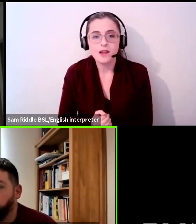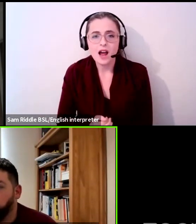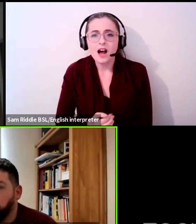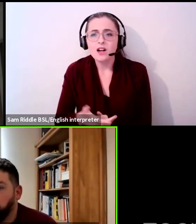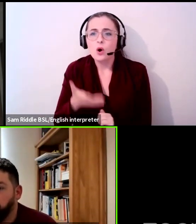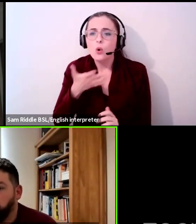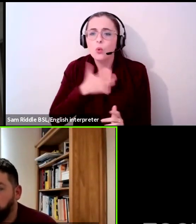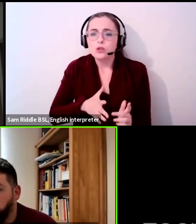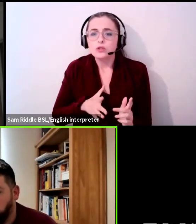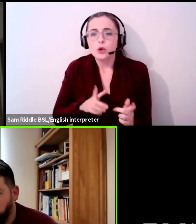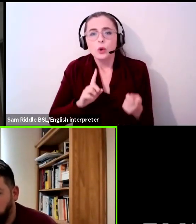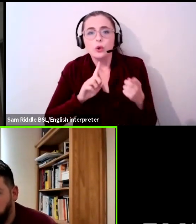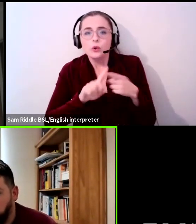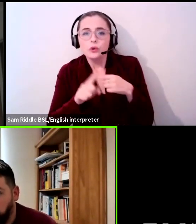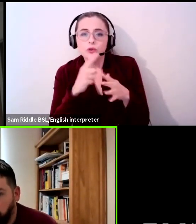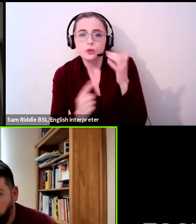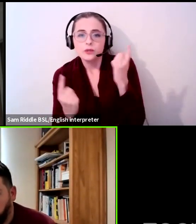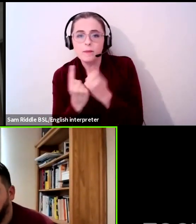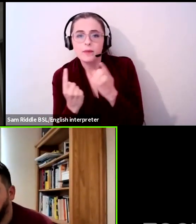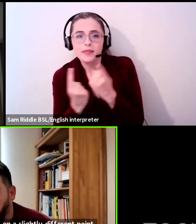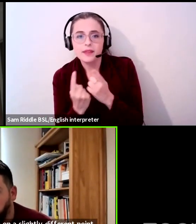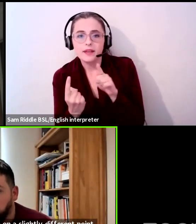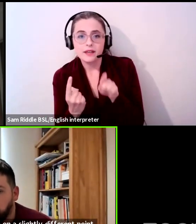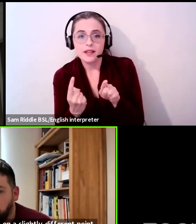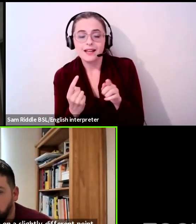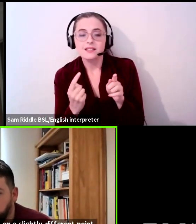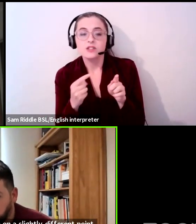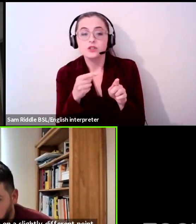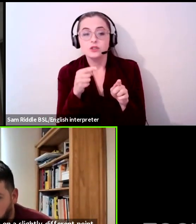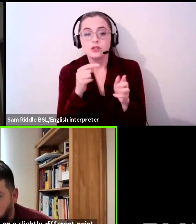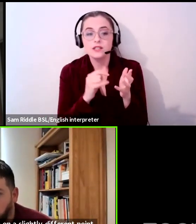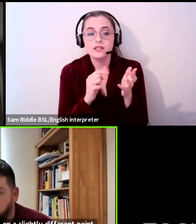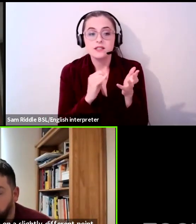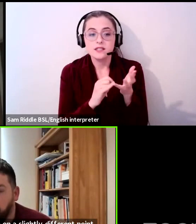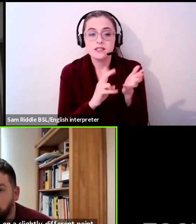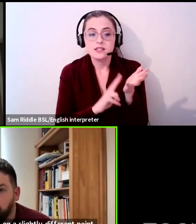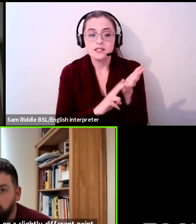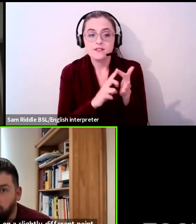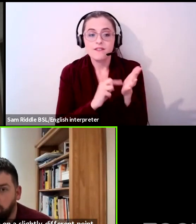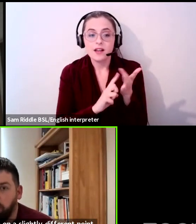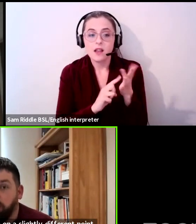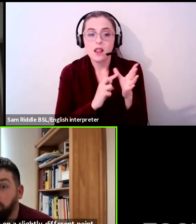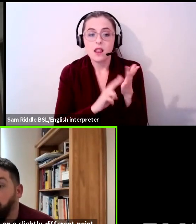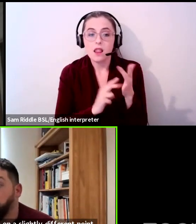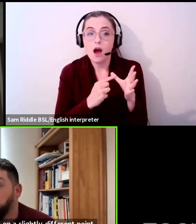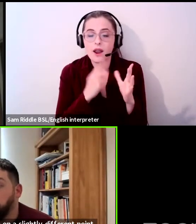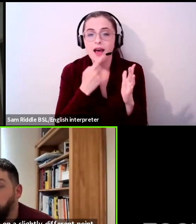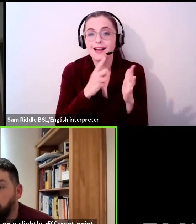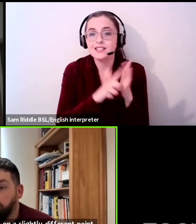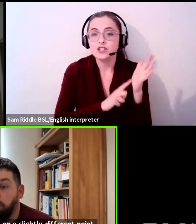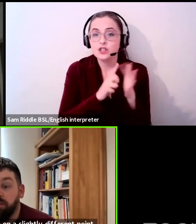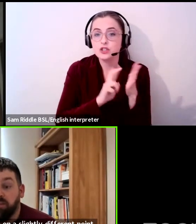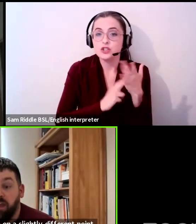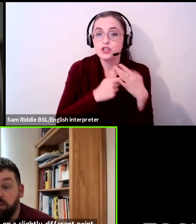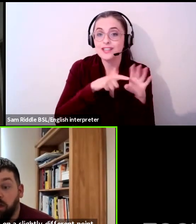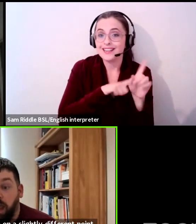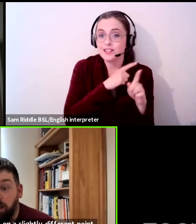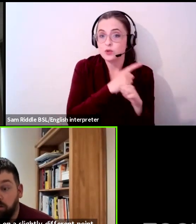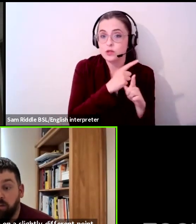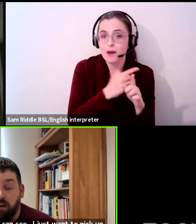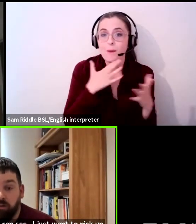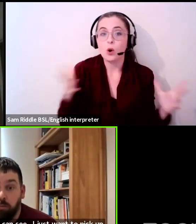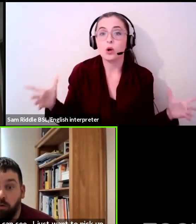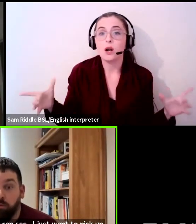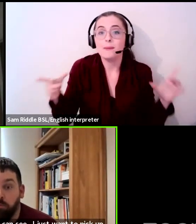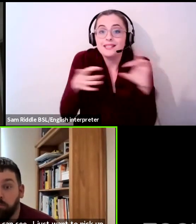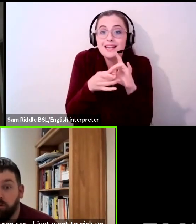up on something that you and Jenny picked up on earlier about coming together